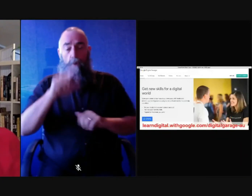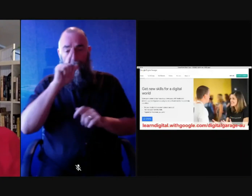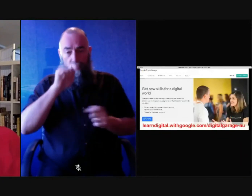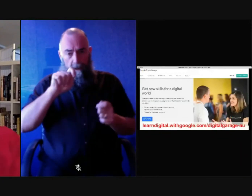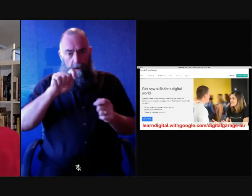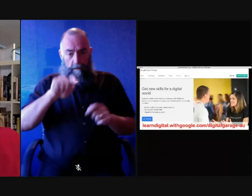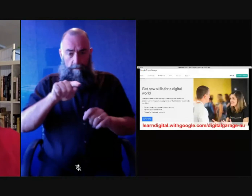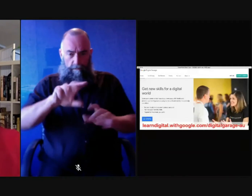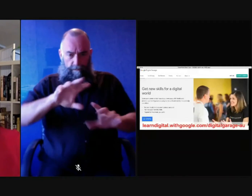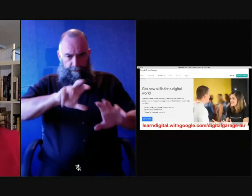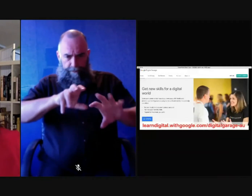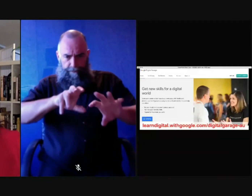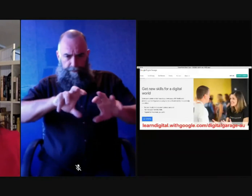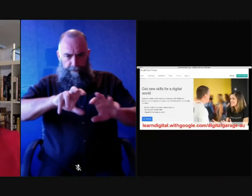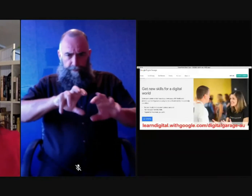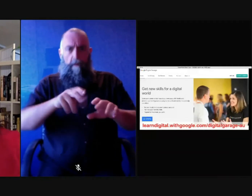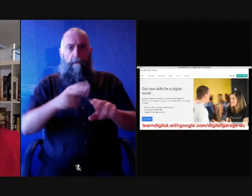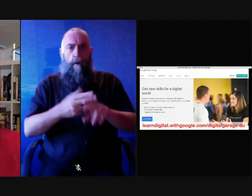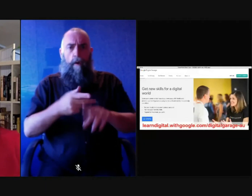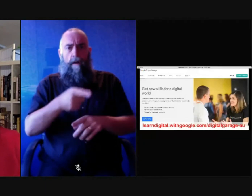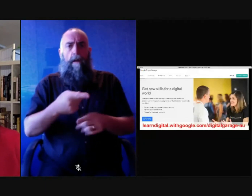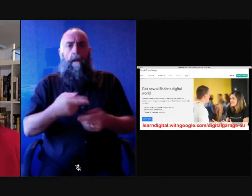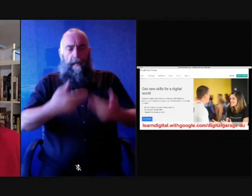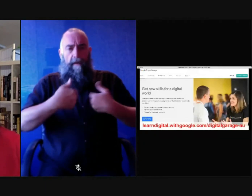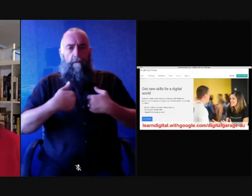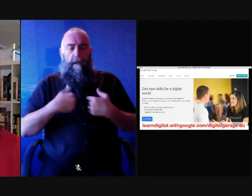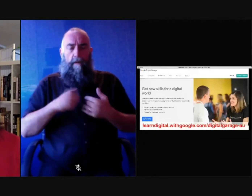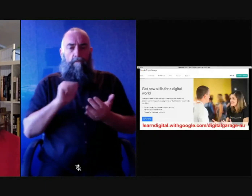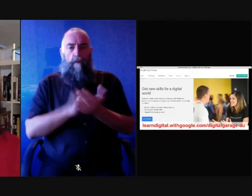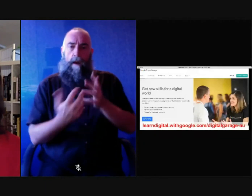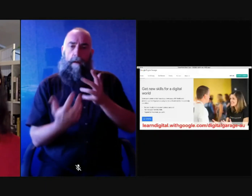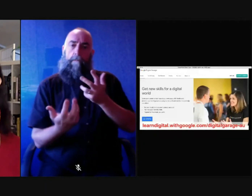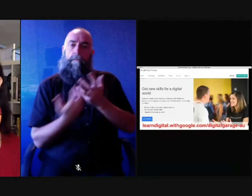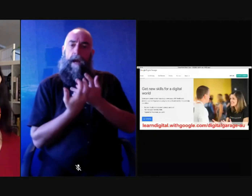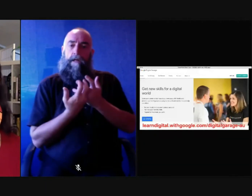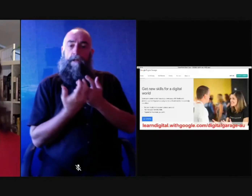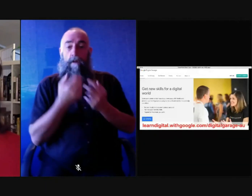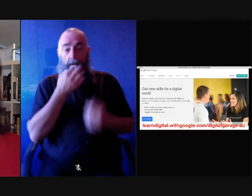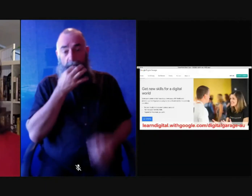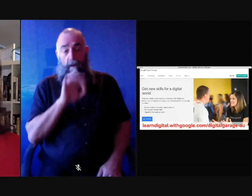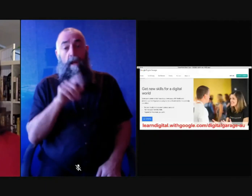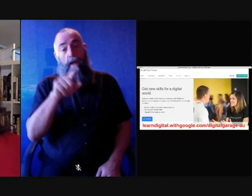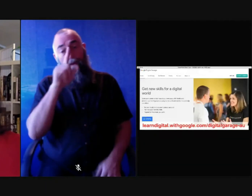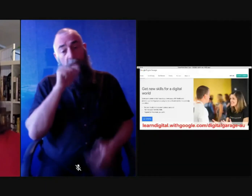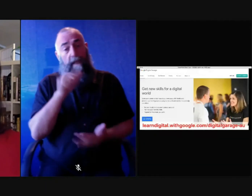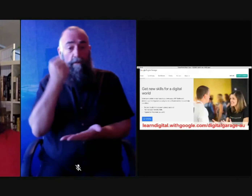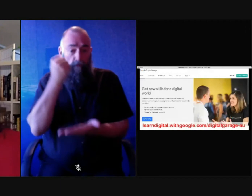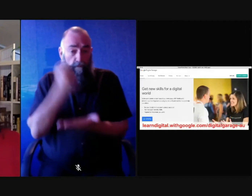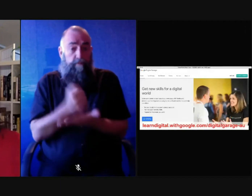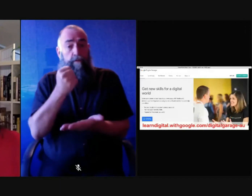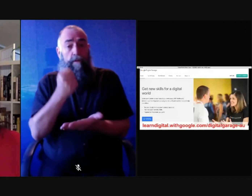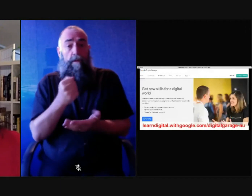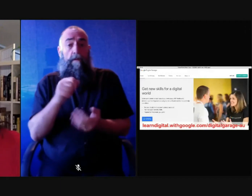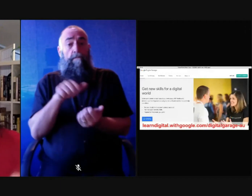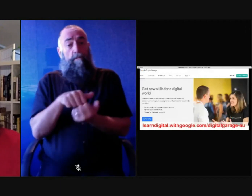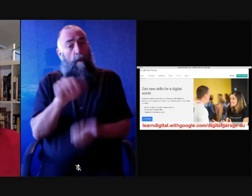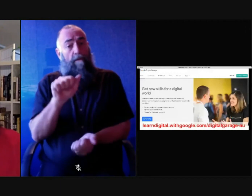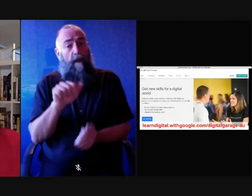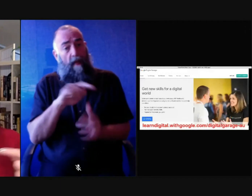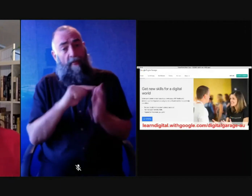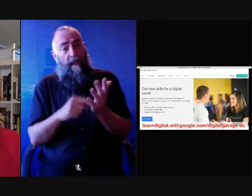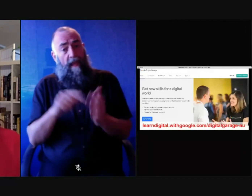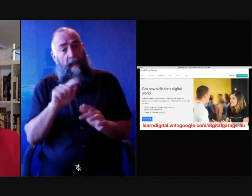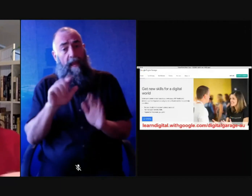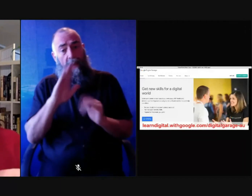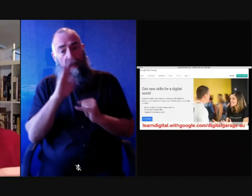yourself through this. It is completely free. You can even get certification if you want to. In the beginning,